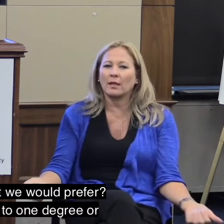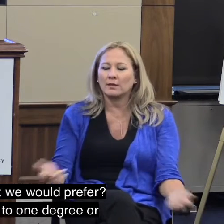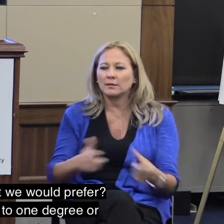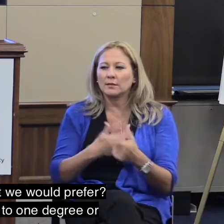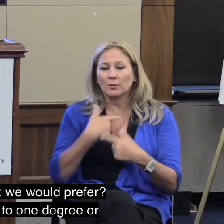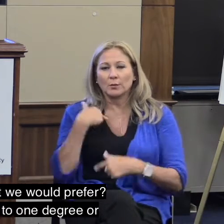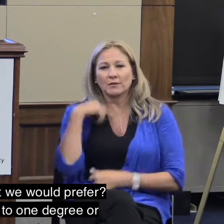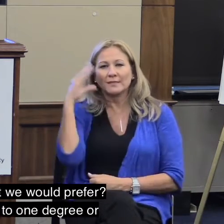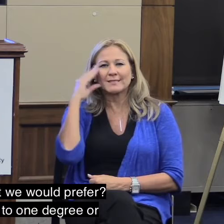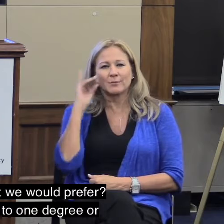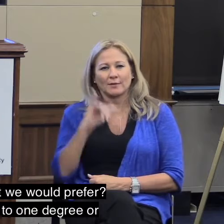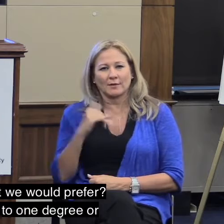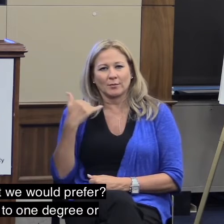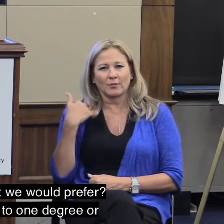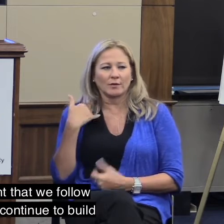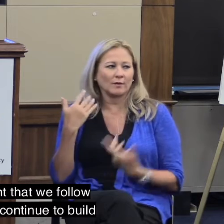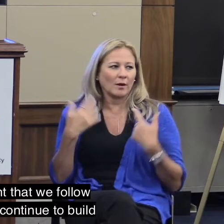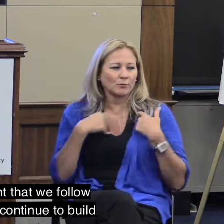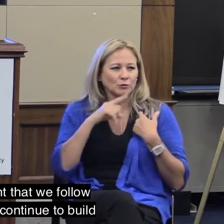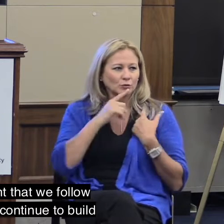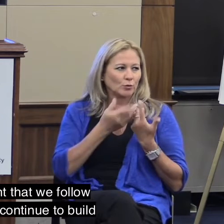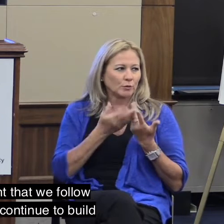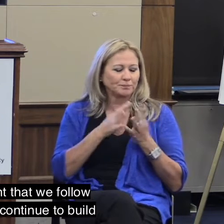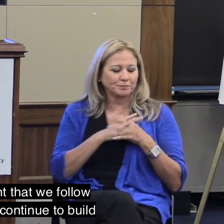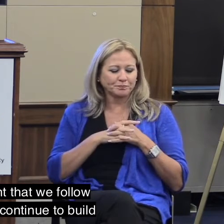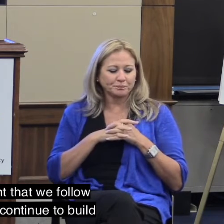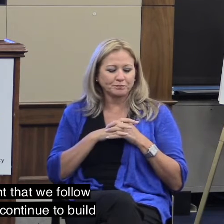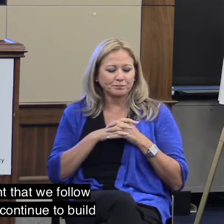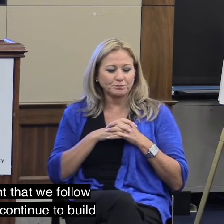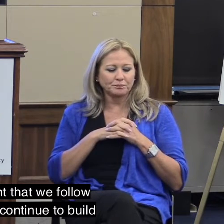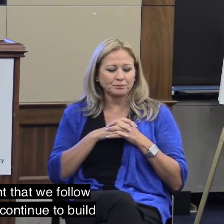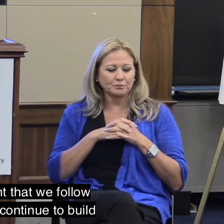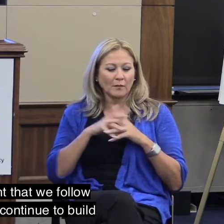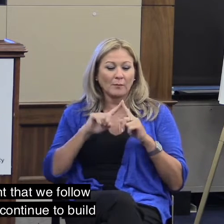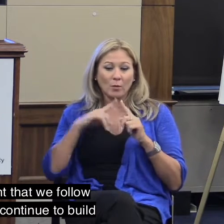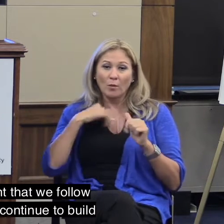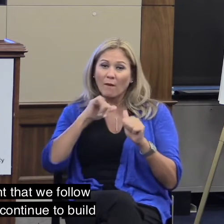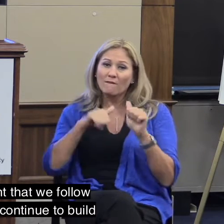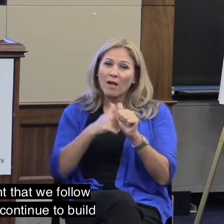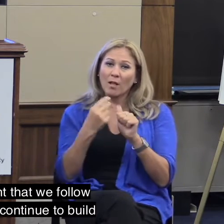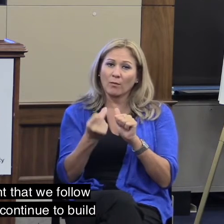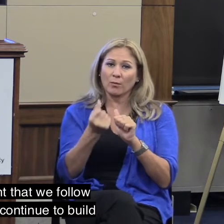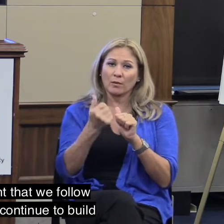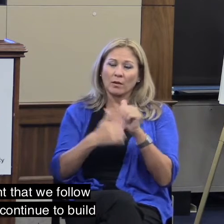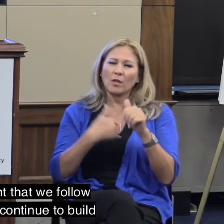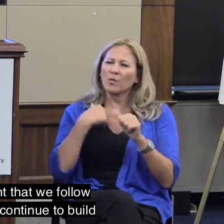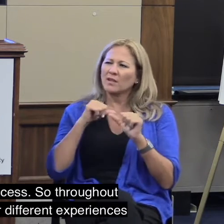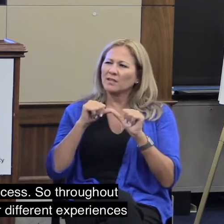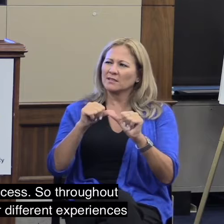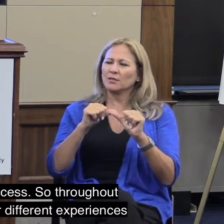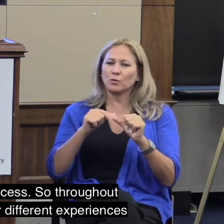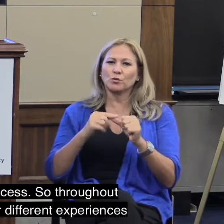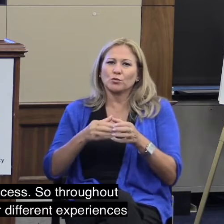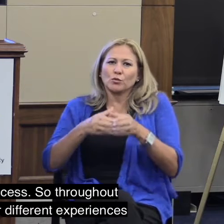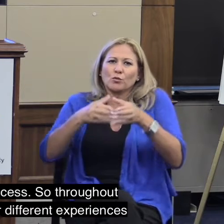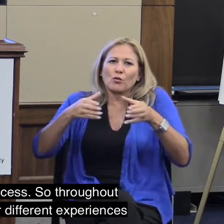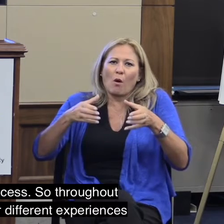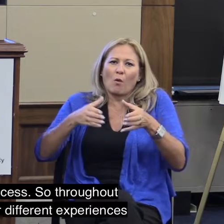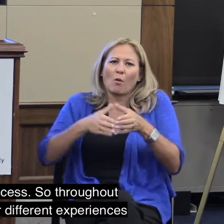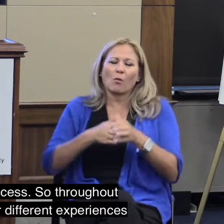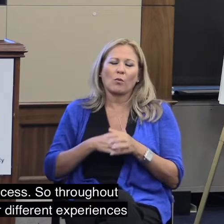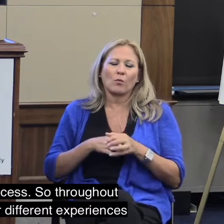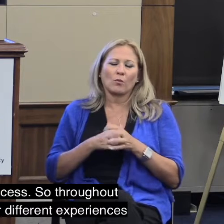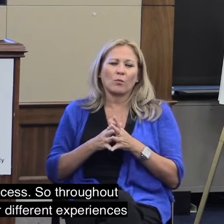all experienced that from one degree or another, but to the extent that we follow up quickly, we can really continue to build the momentum of